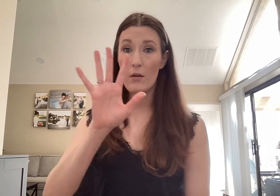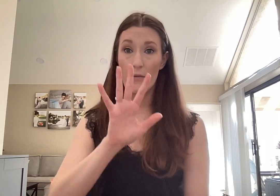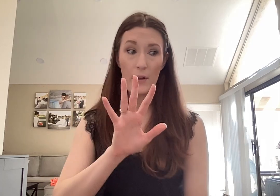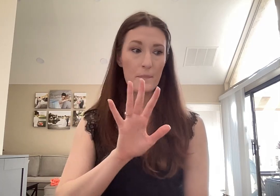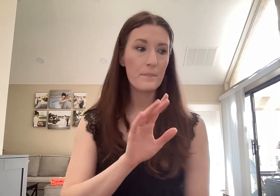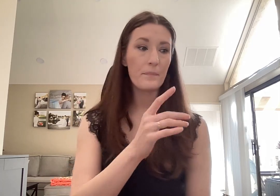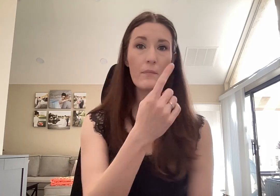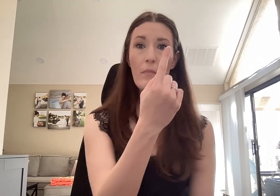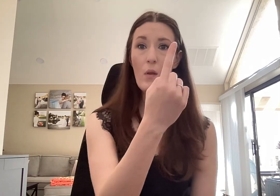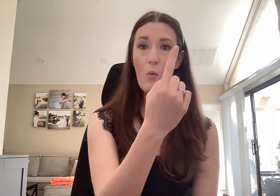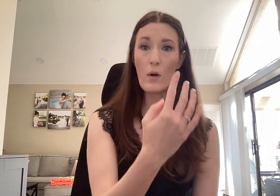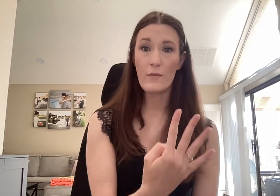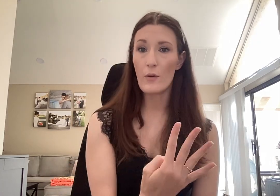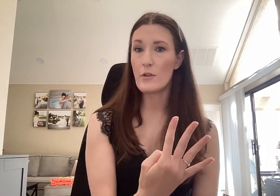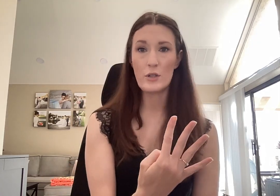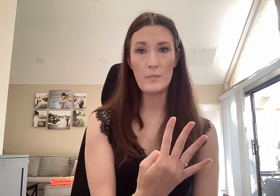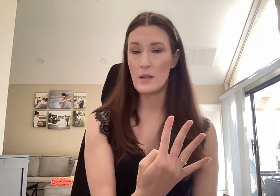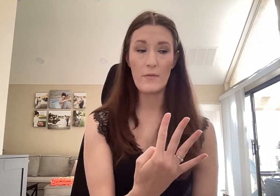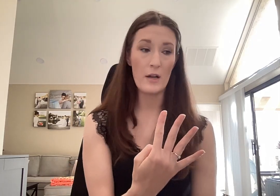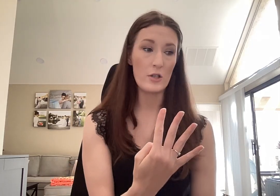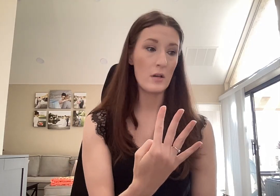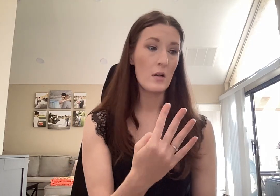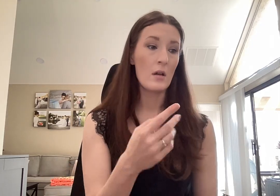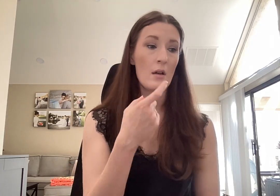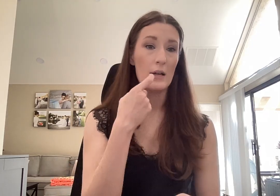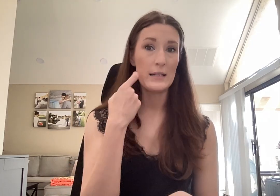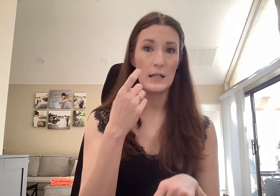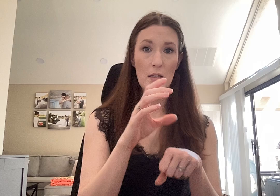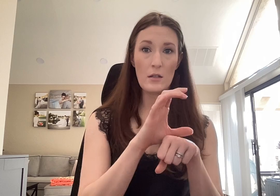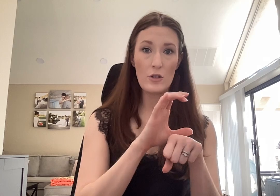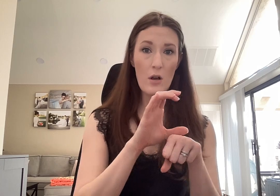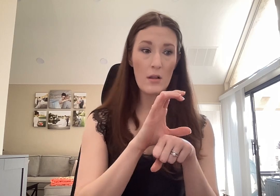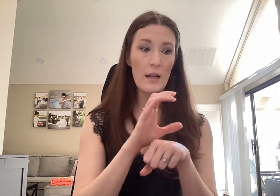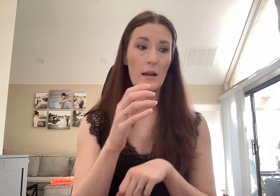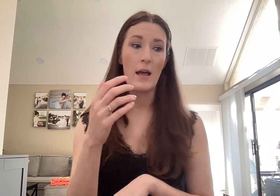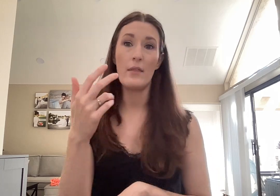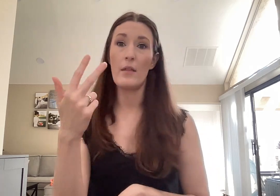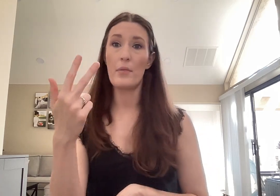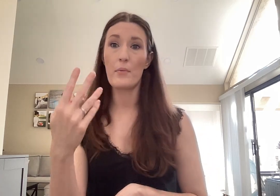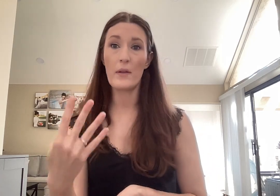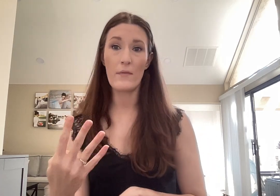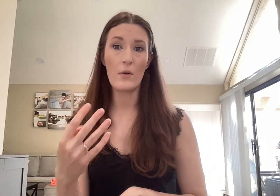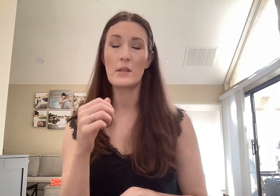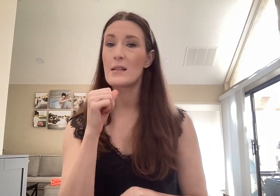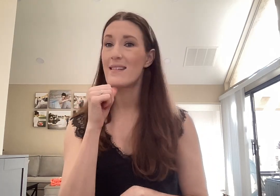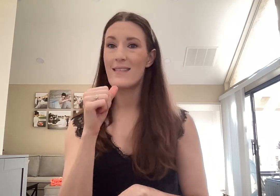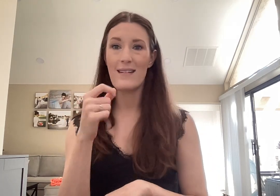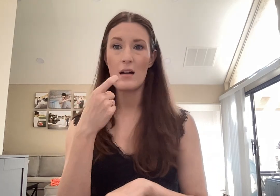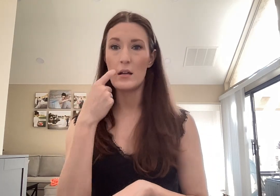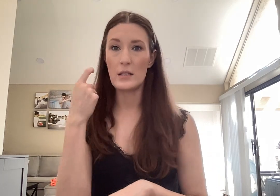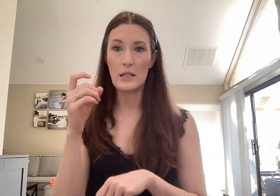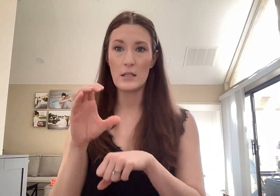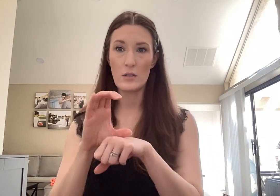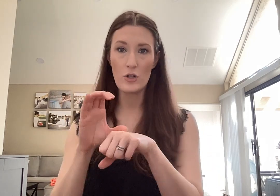over, 1/4 just make the fraction, addicted to chocolate, and then 3/4 not addicted to